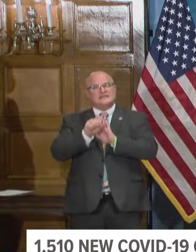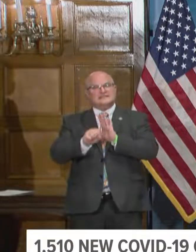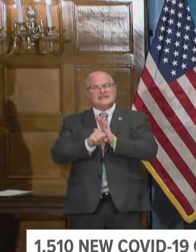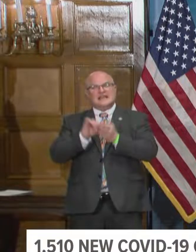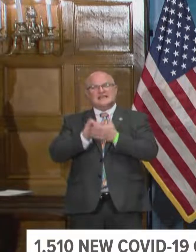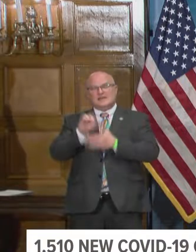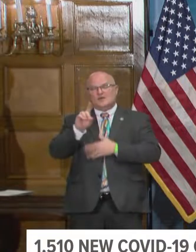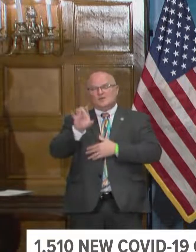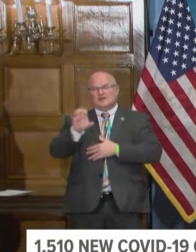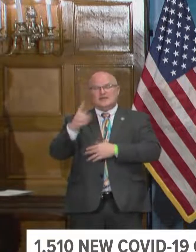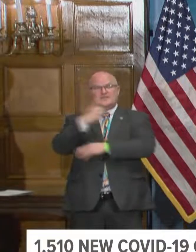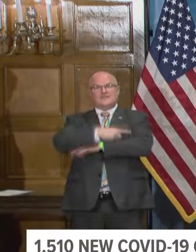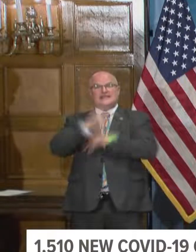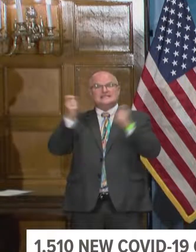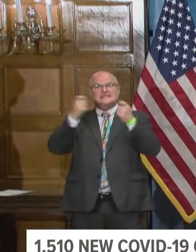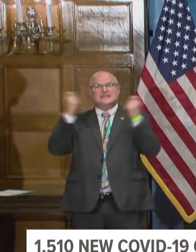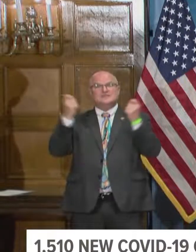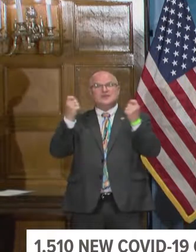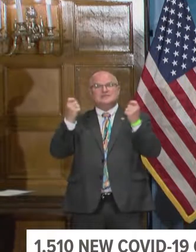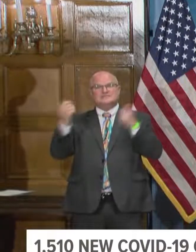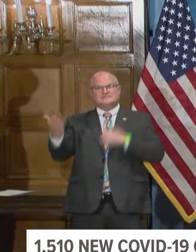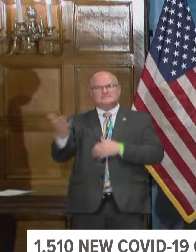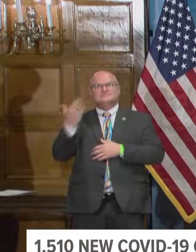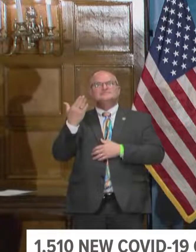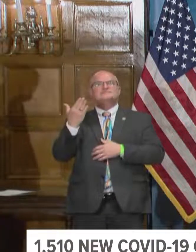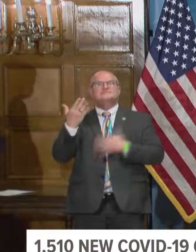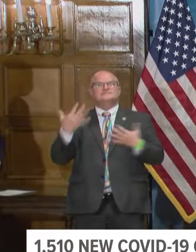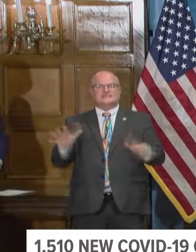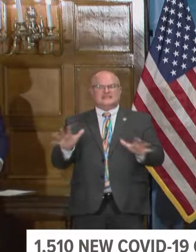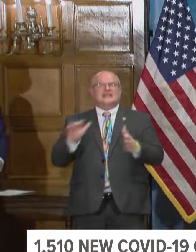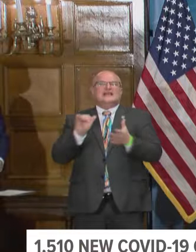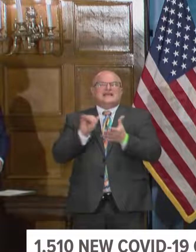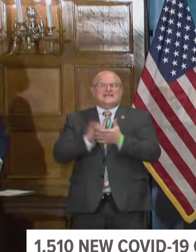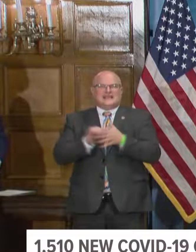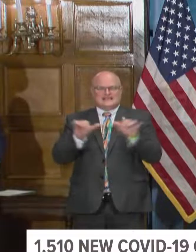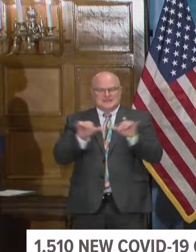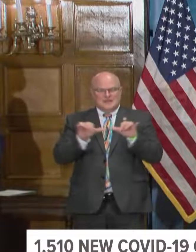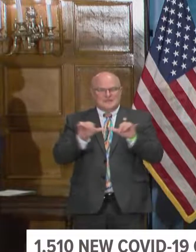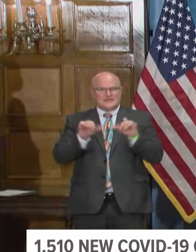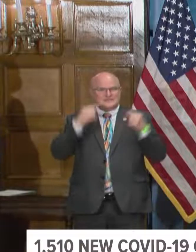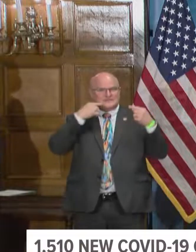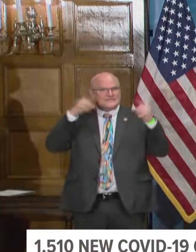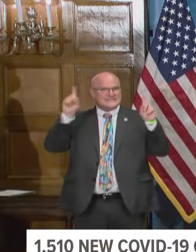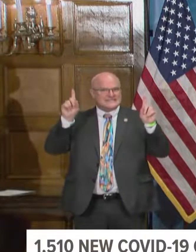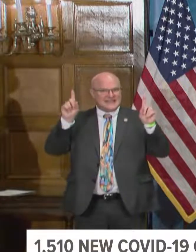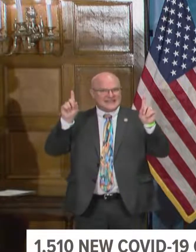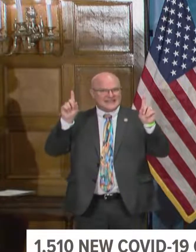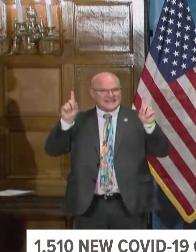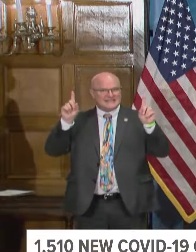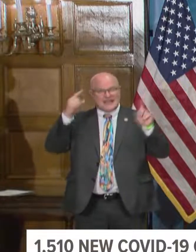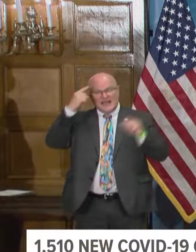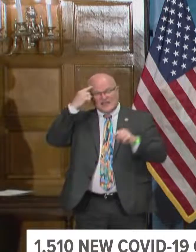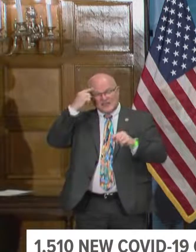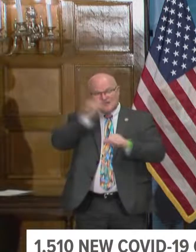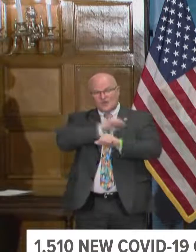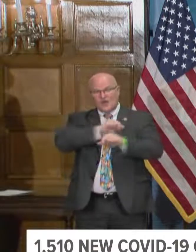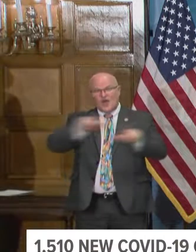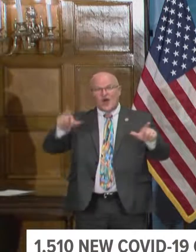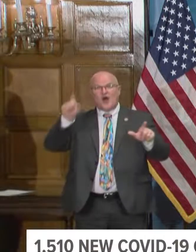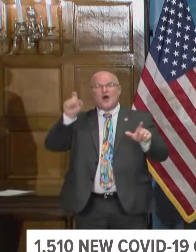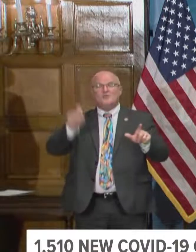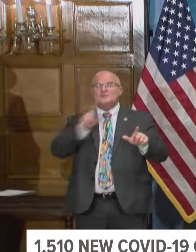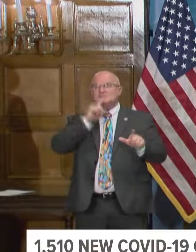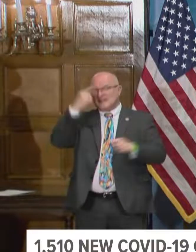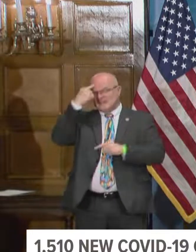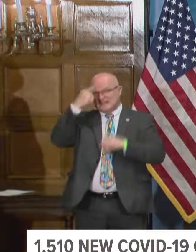100th day celebration is upon us. That's a measure of success that I think we all have to really think about